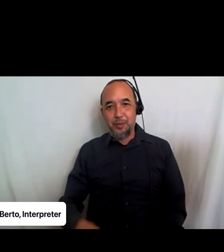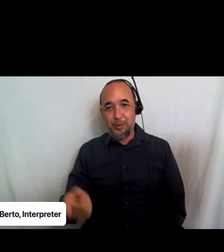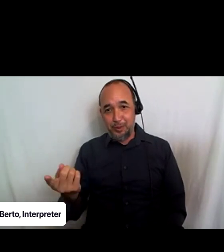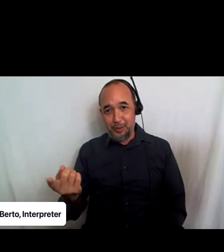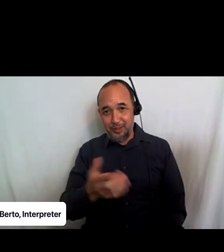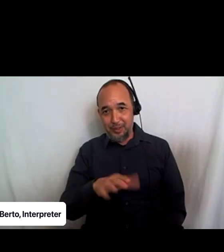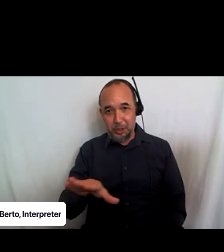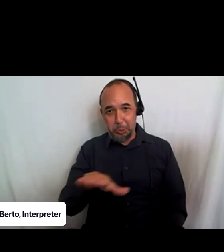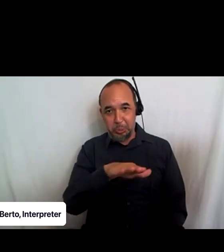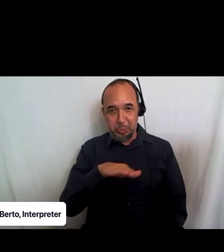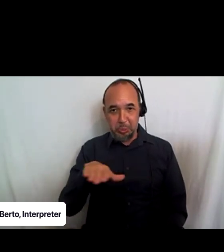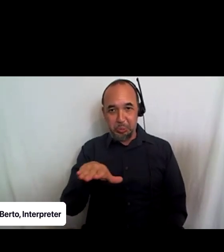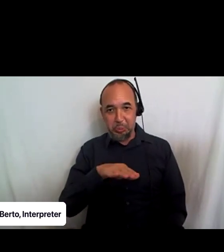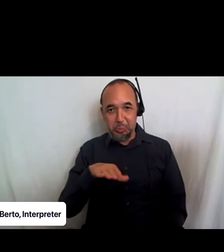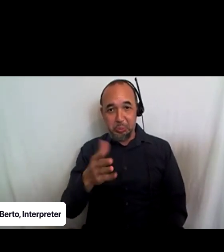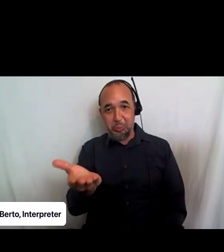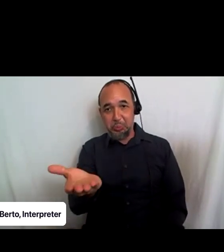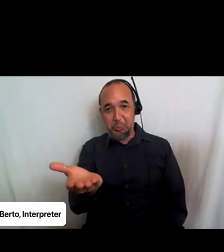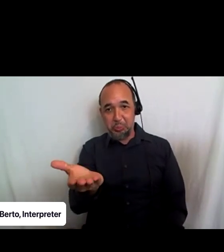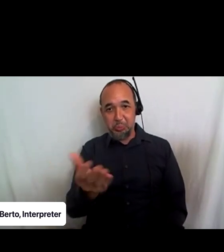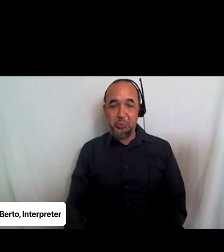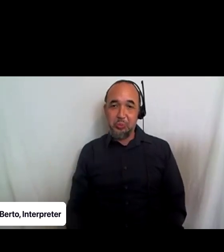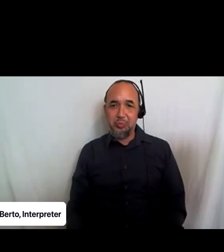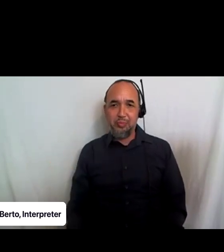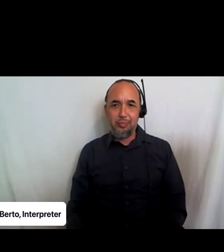Put that in there. About half.